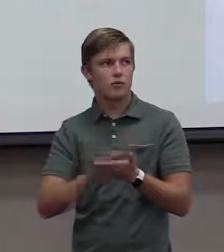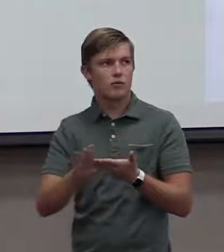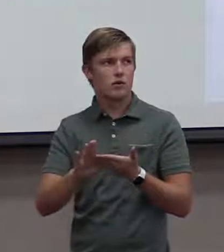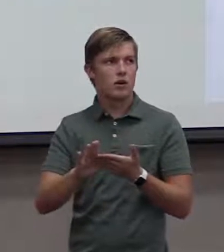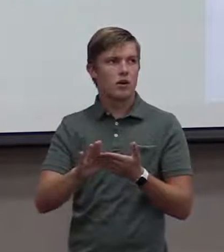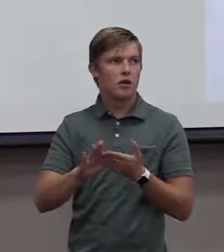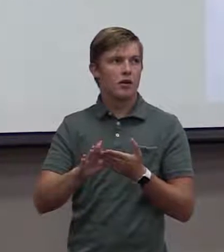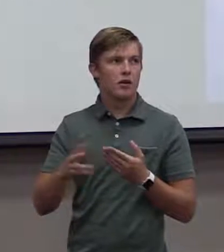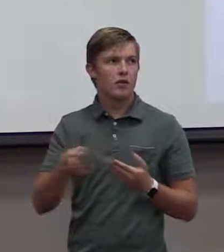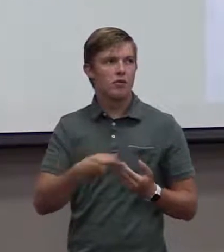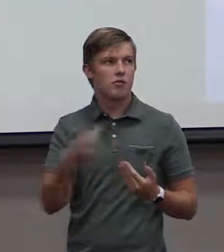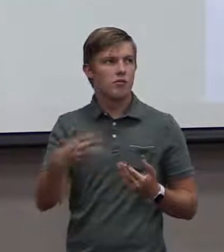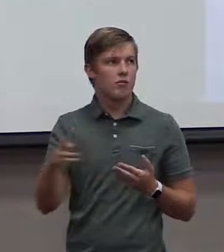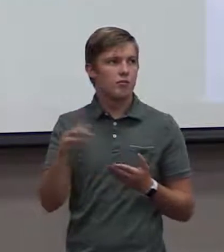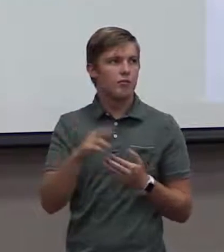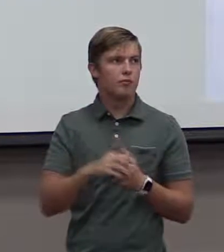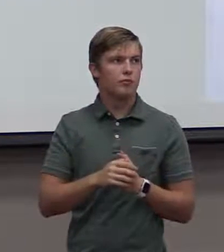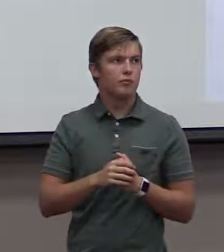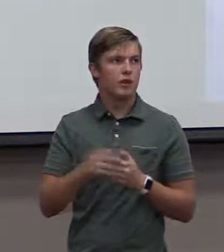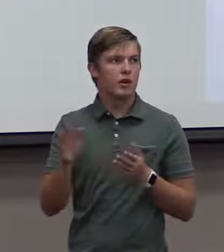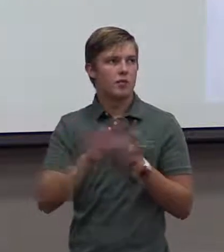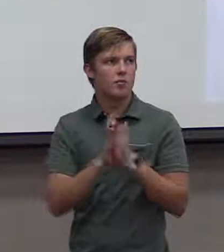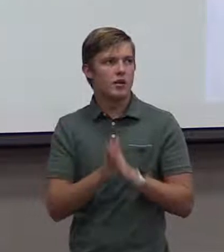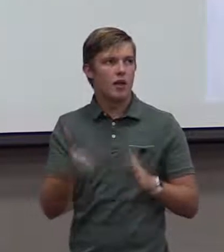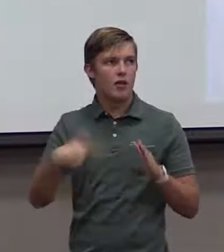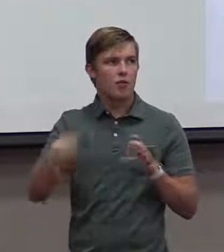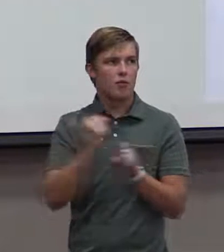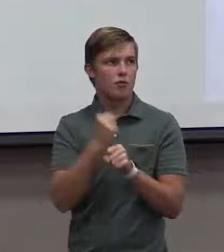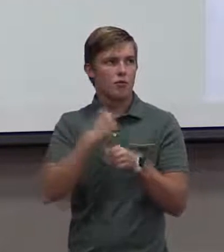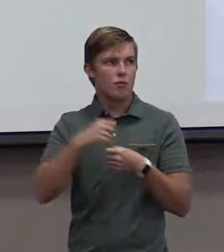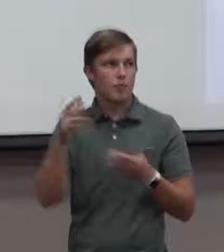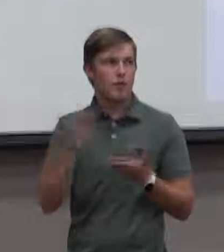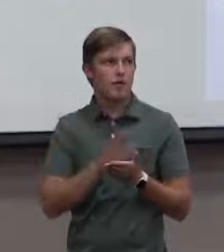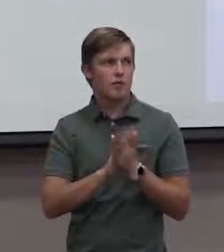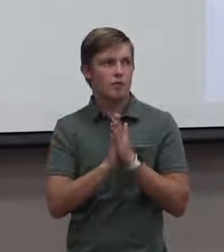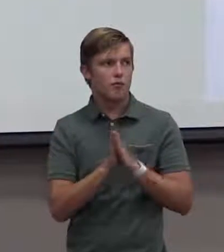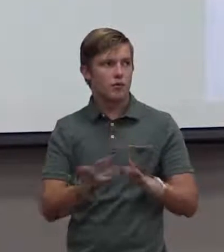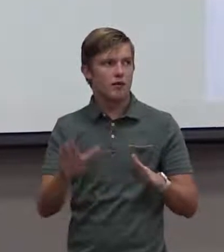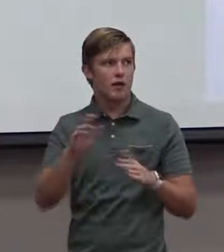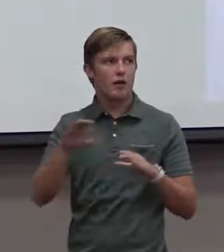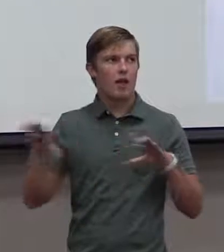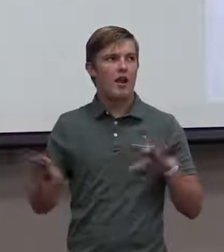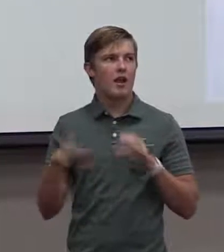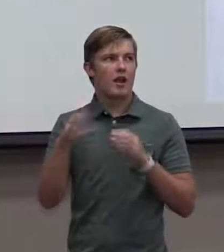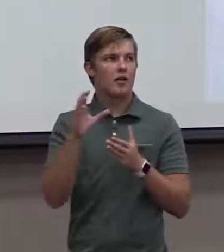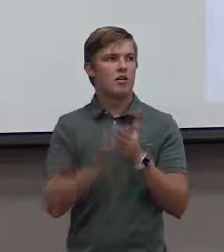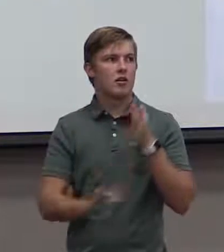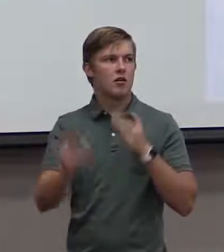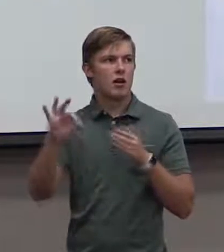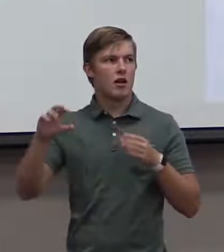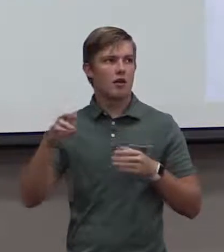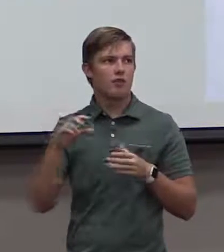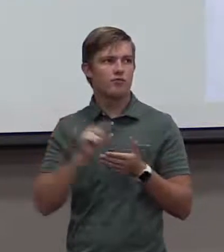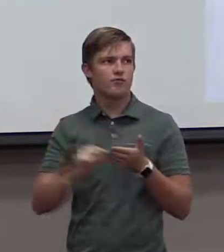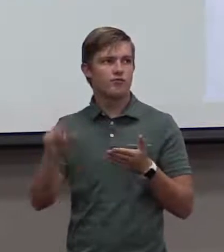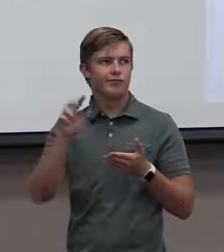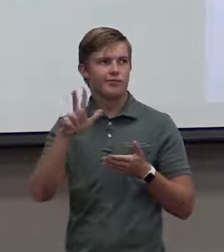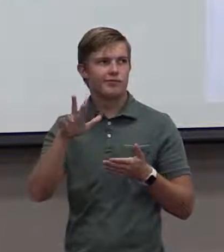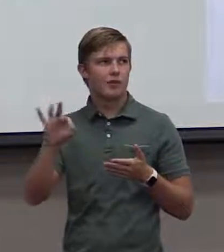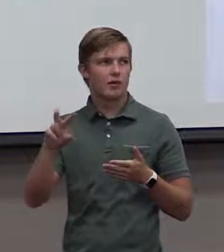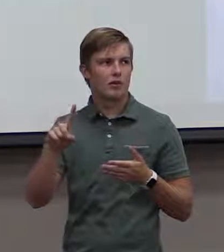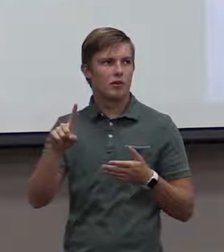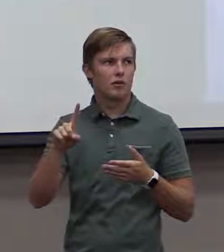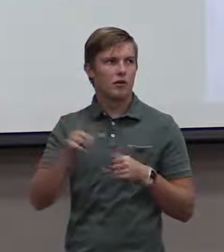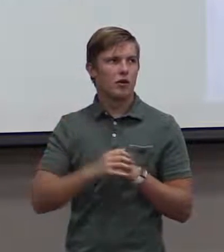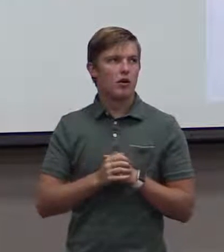also Acts 9:31, one of my favorite verses, says, "The church throughout all of Judea and Galilee and Samaria had